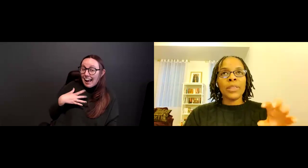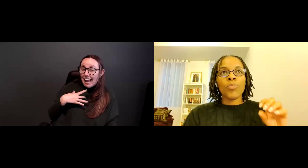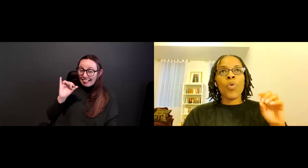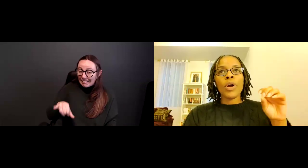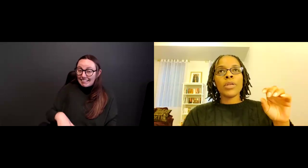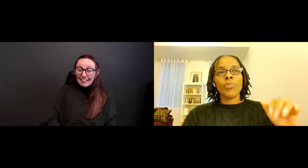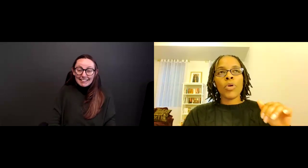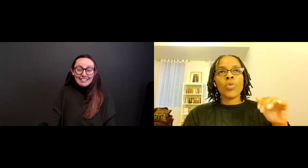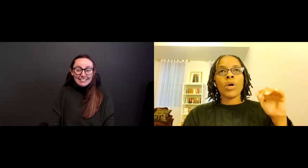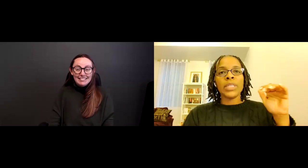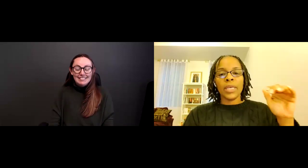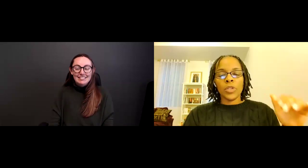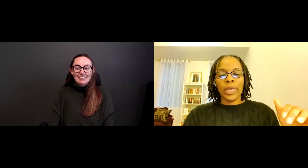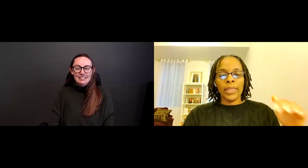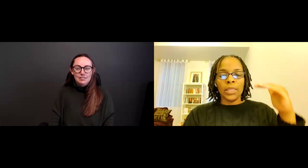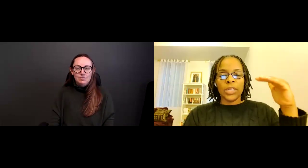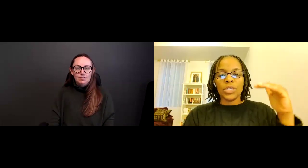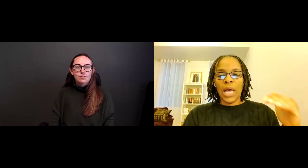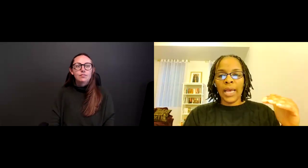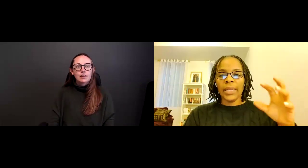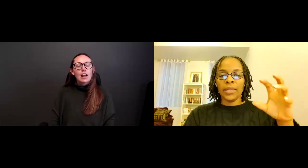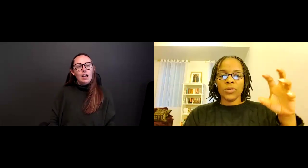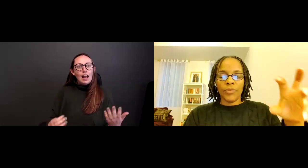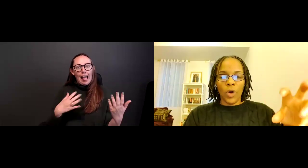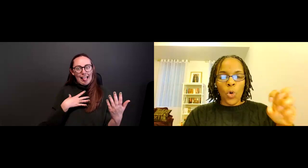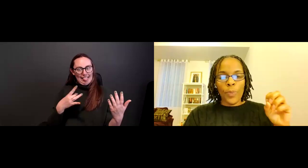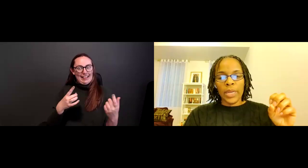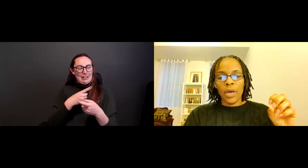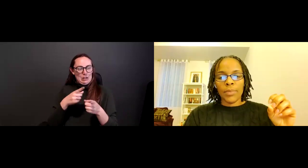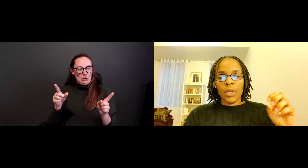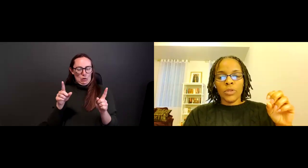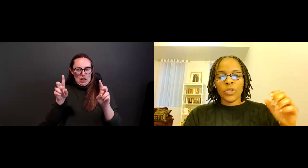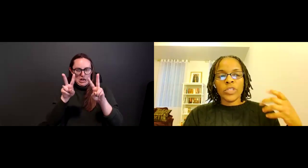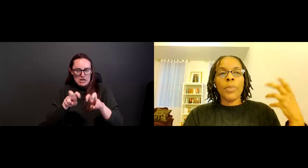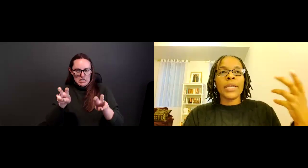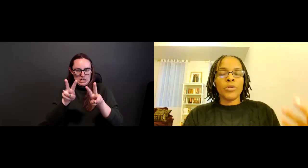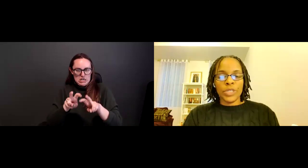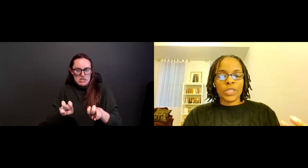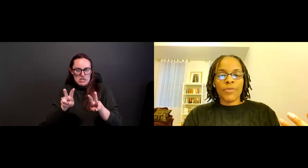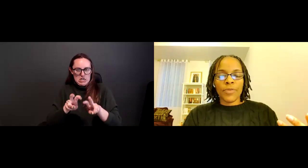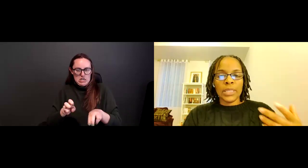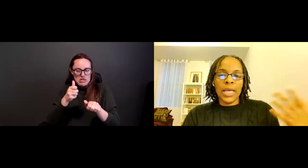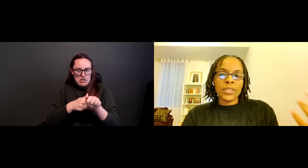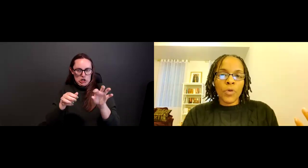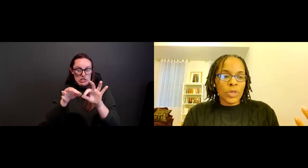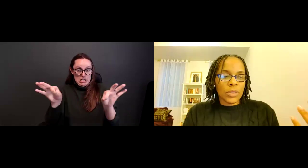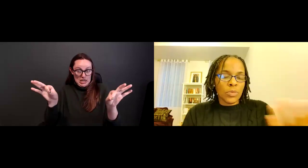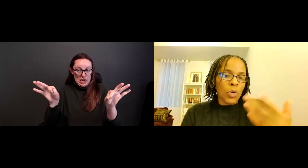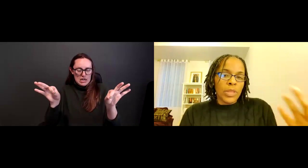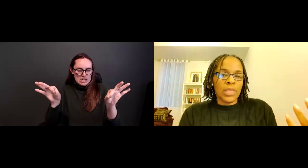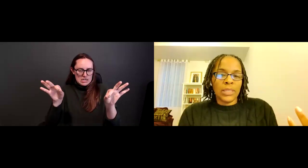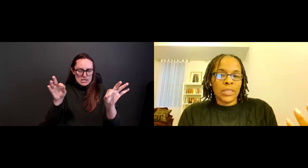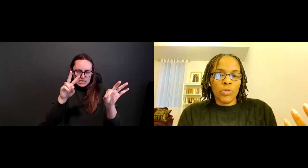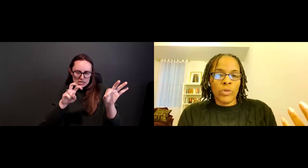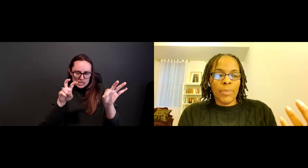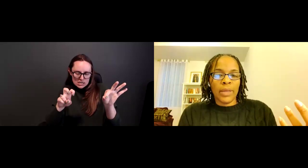like the way the more you all take a look at each line and sort of open it up, you start to make new discoveries. And that's, of course,